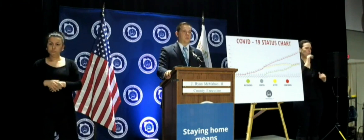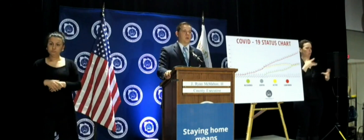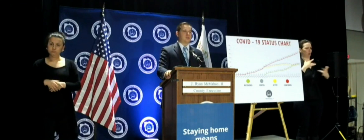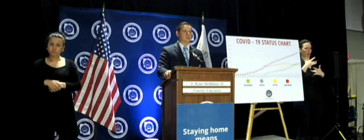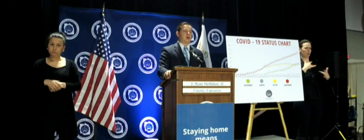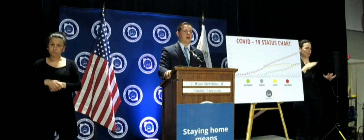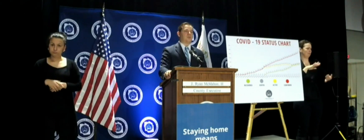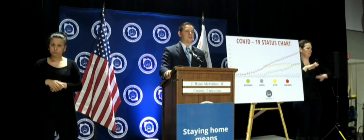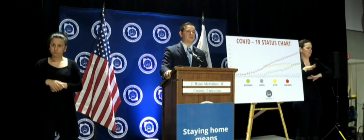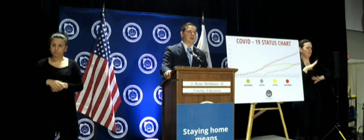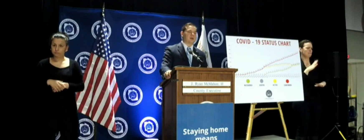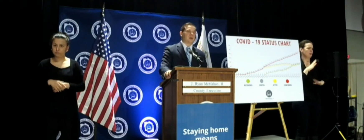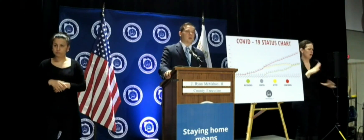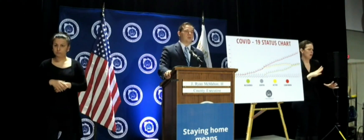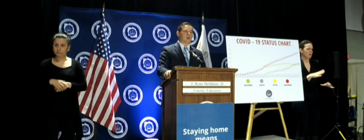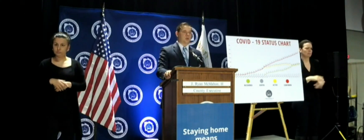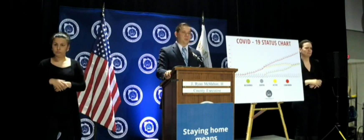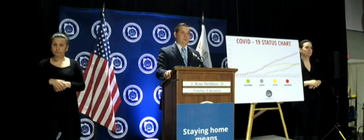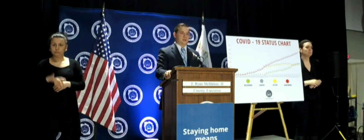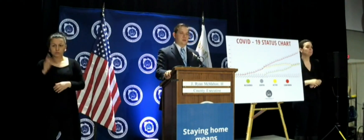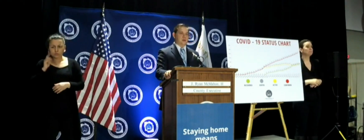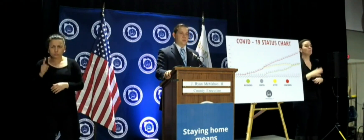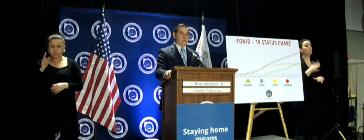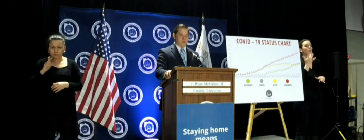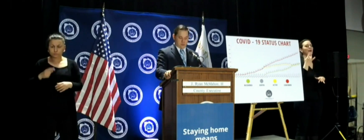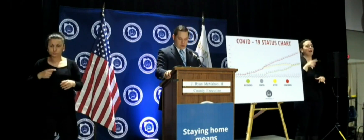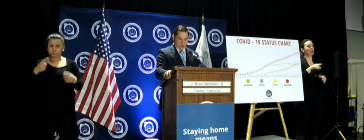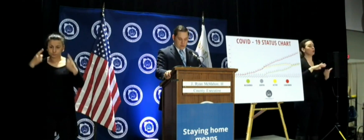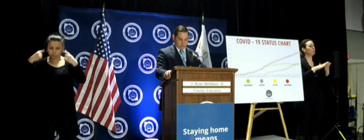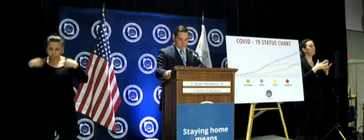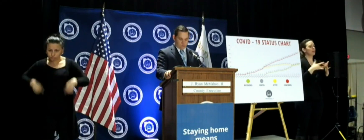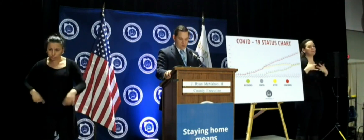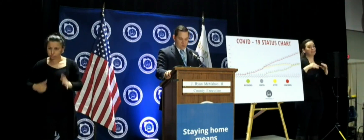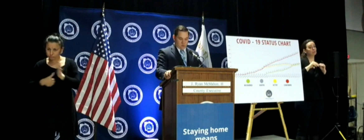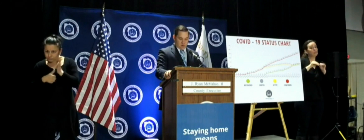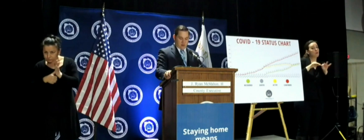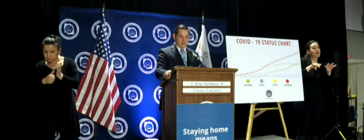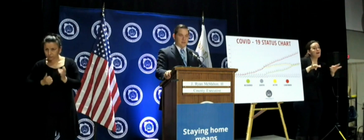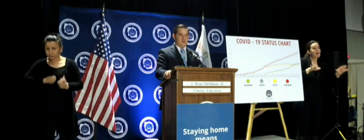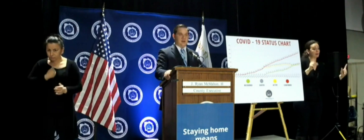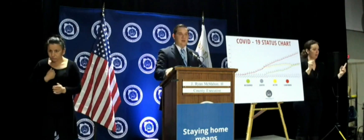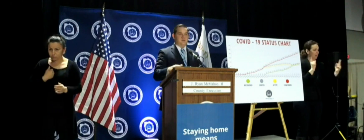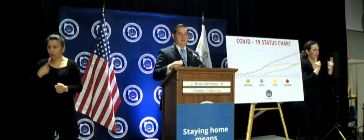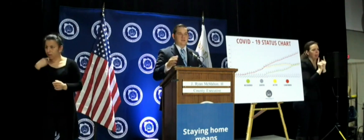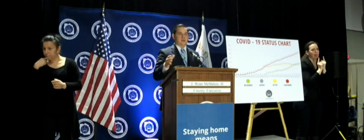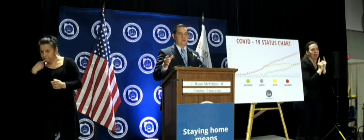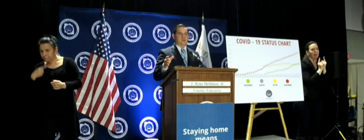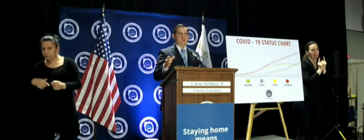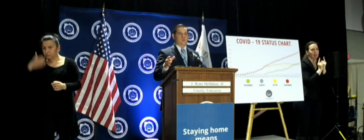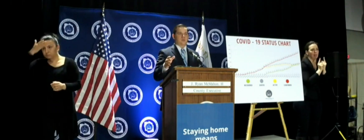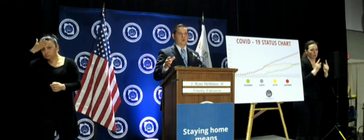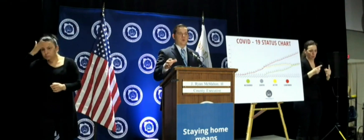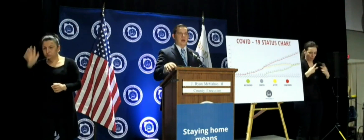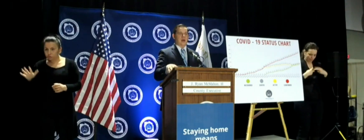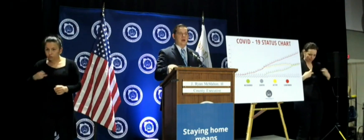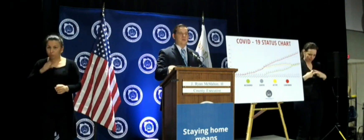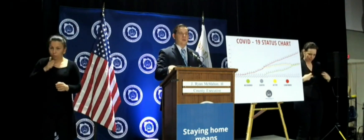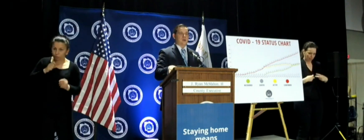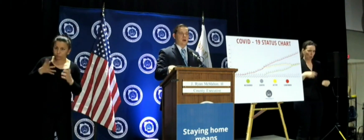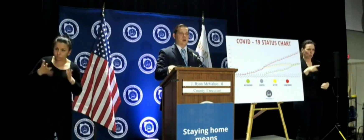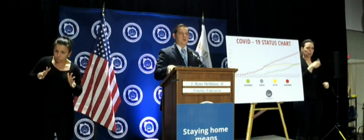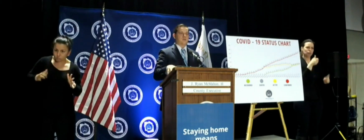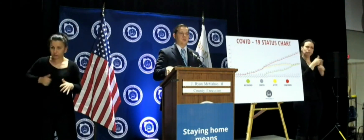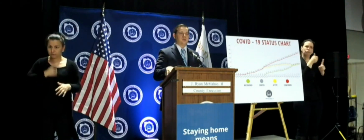should all be watching our health each day. We should all be taking our temperatures each day. In the event an investigation, we don't